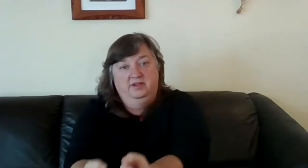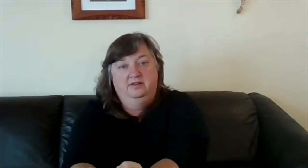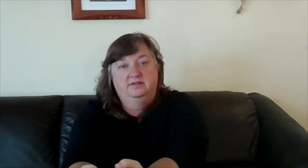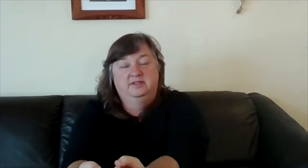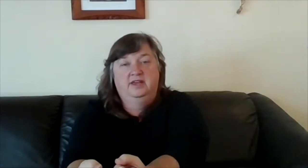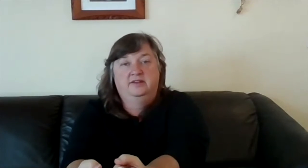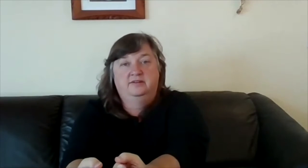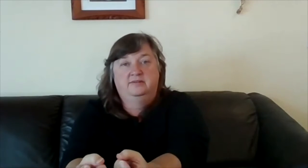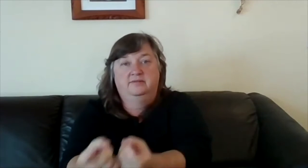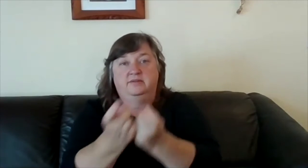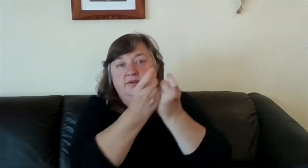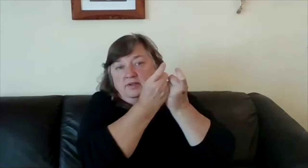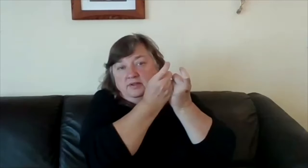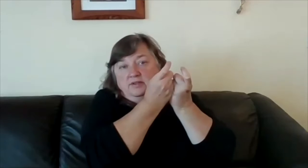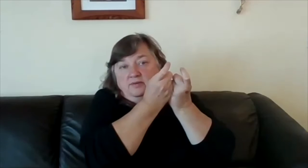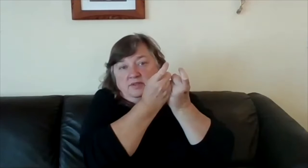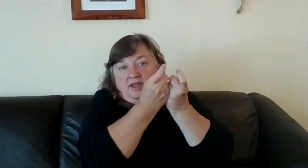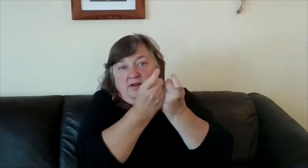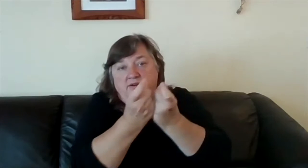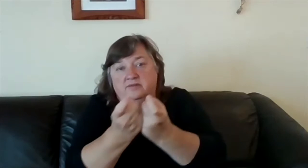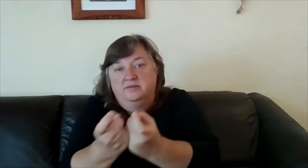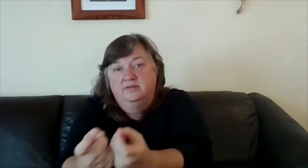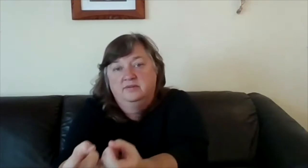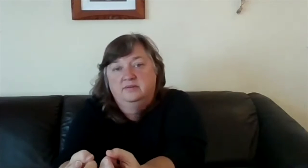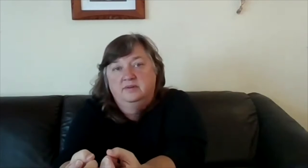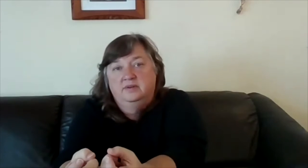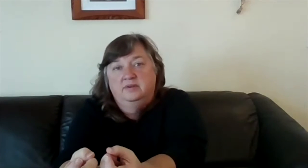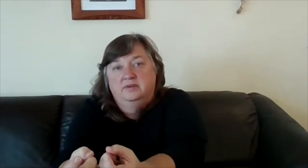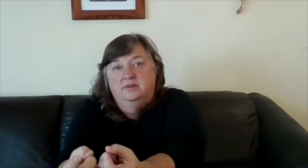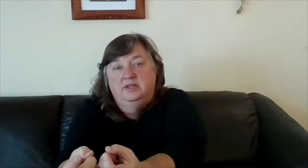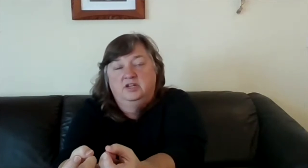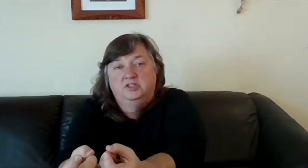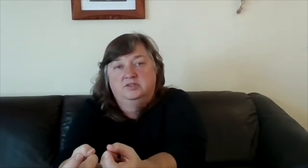downhill together. So down in concert.